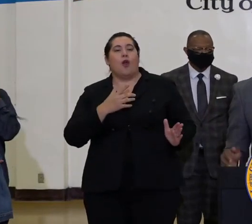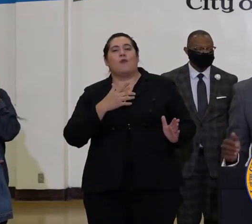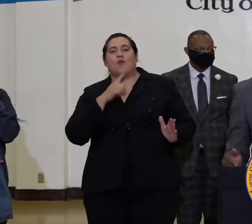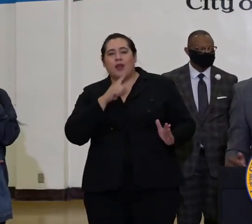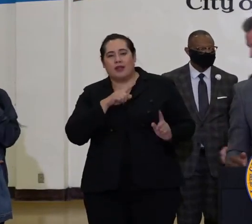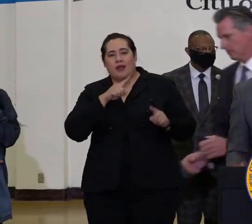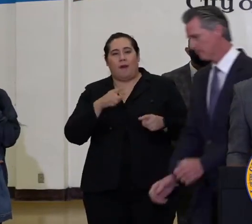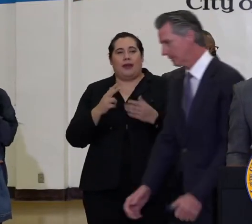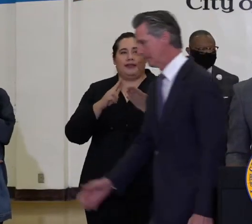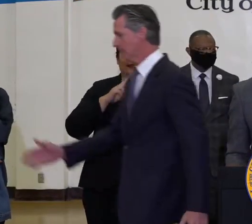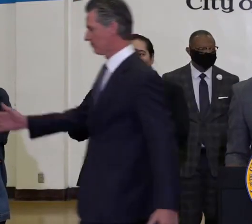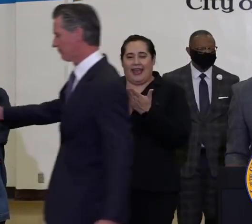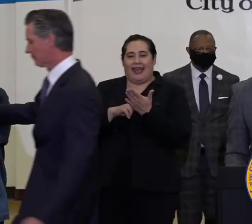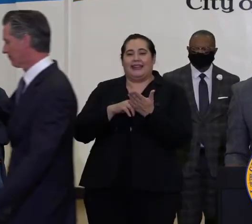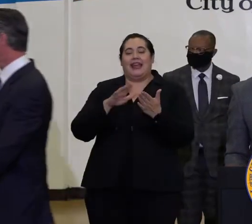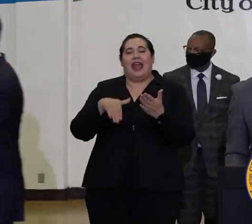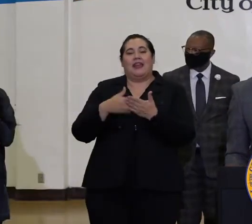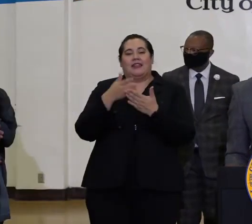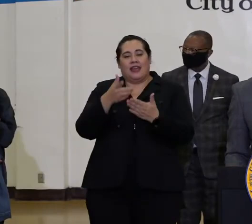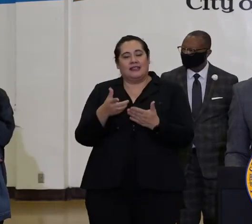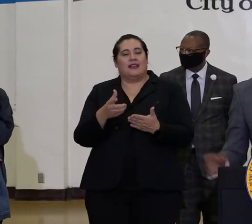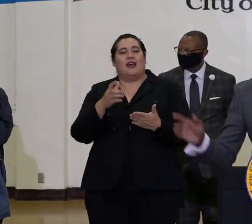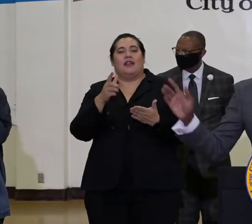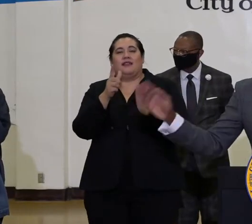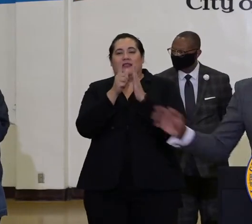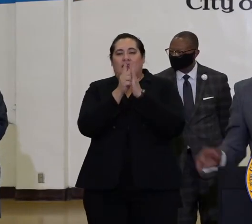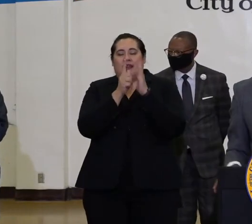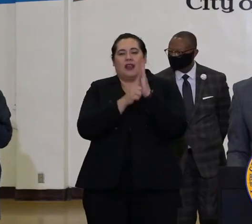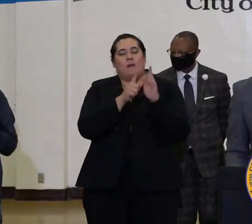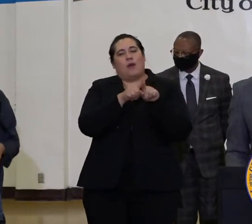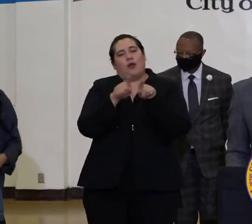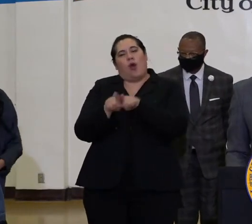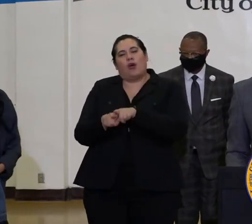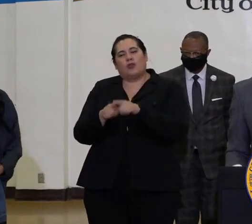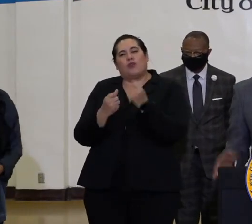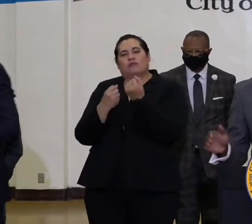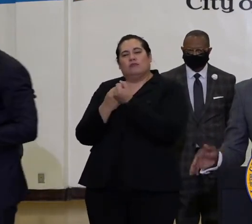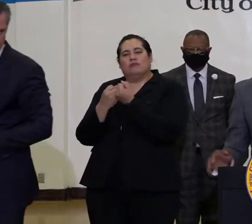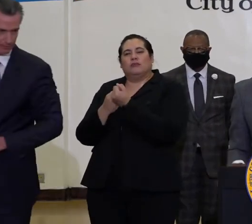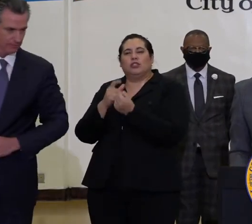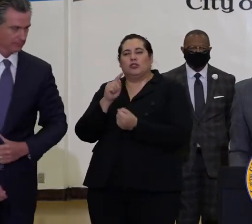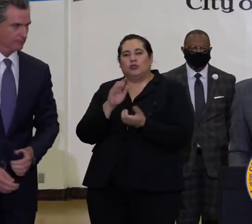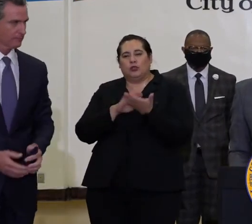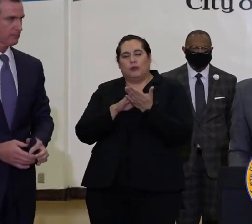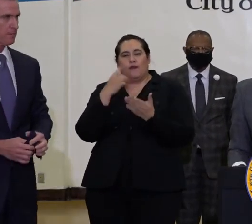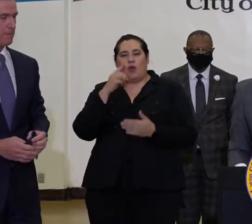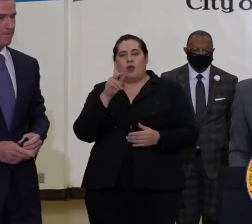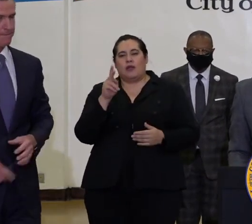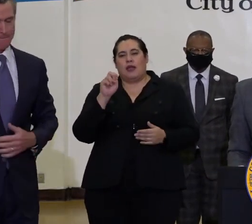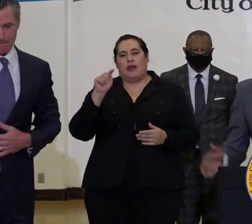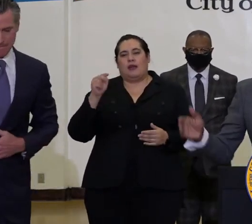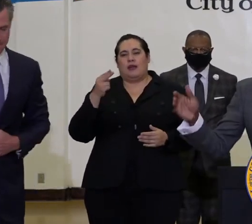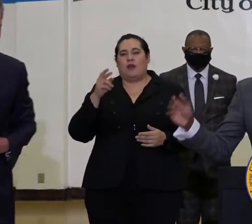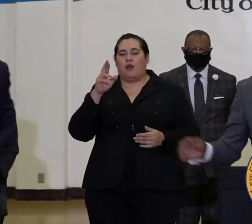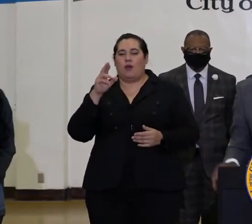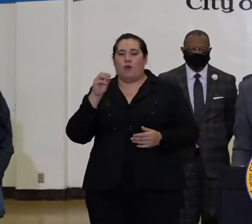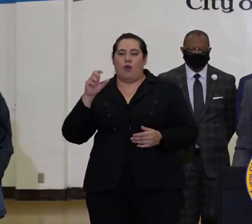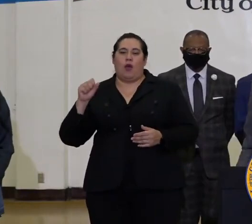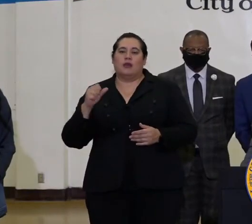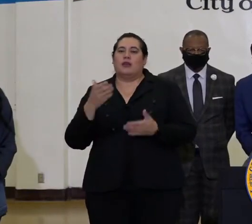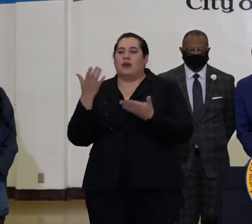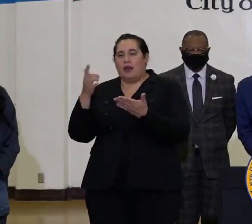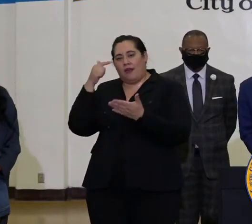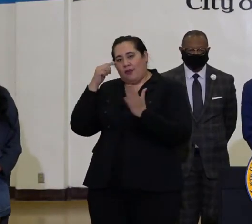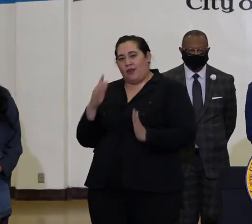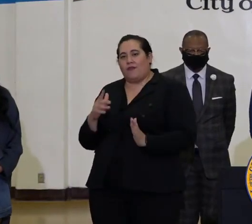to sign these 4 pieces of legislation, but also paying tribute to Kenneth Ross, understanding that he tragically lost his life here, the governor of the